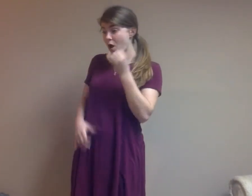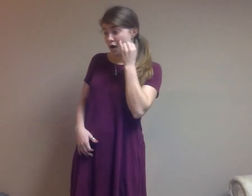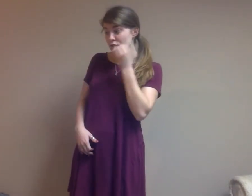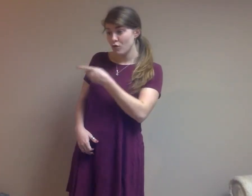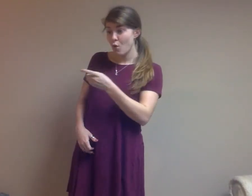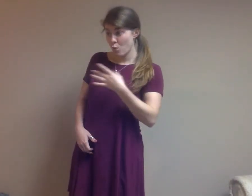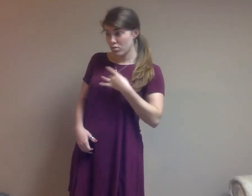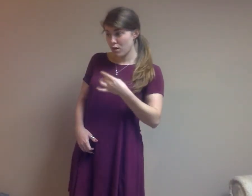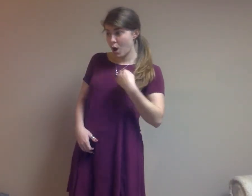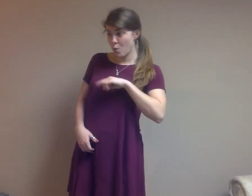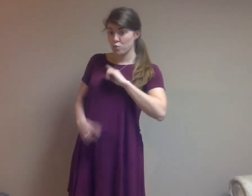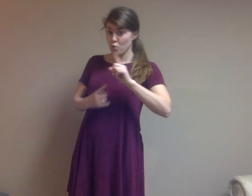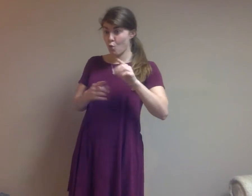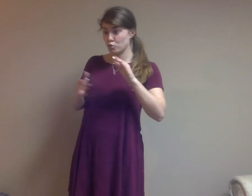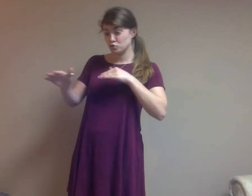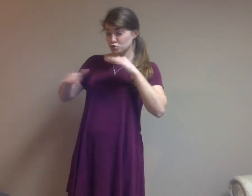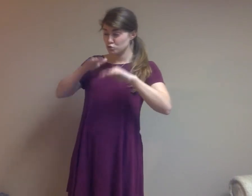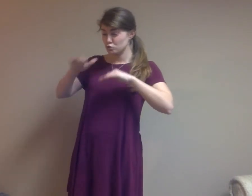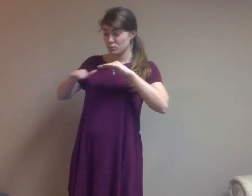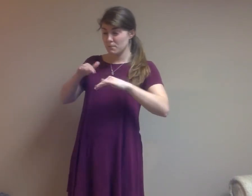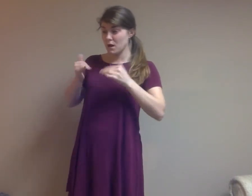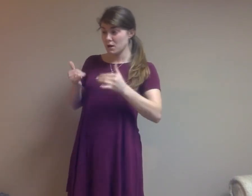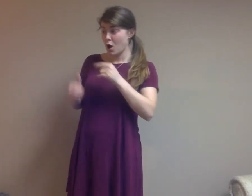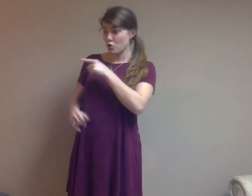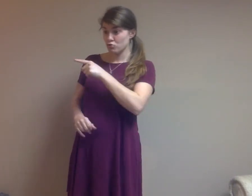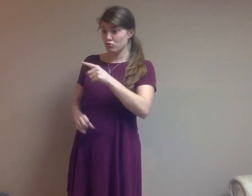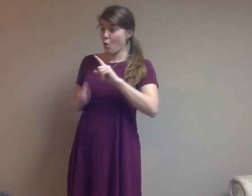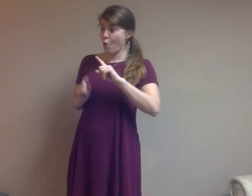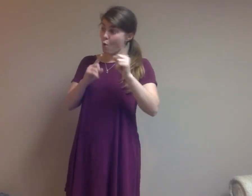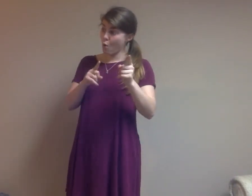Go to the change room. Get ready for swimming. We'll have a little bit of a free swim.